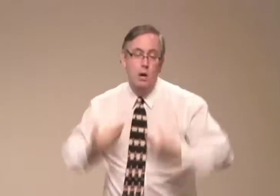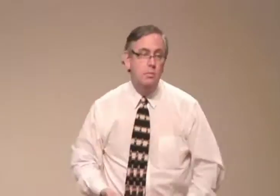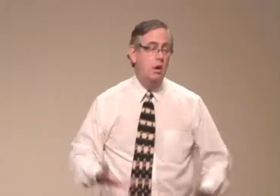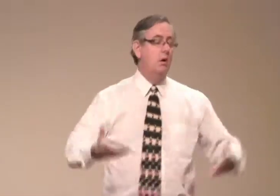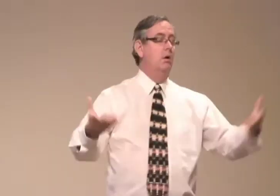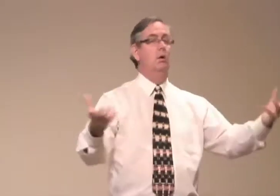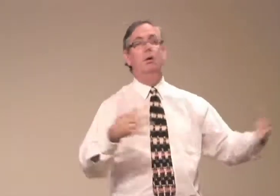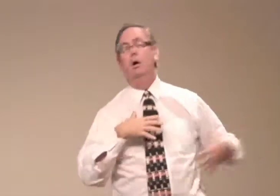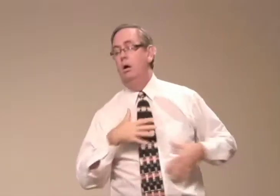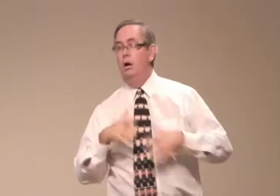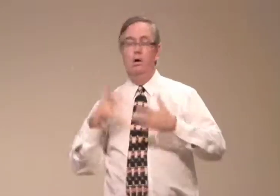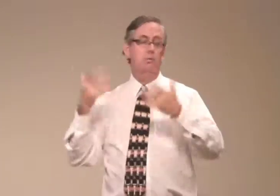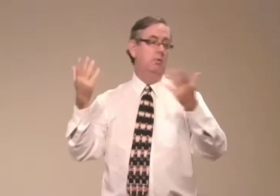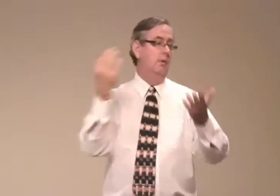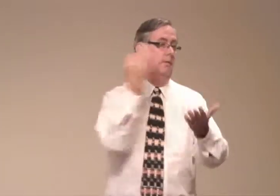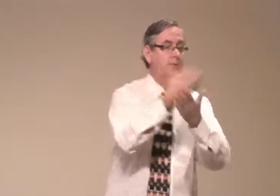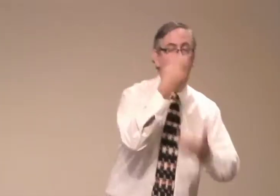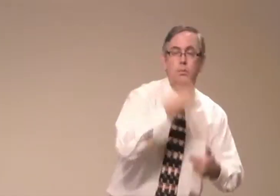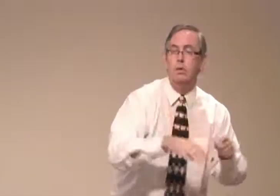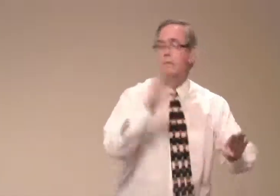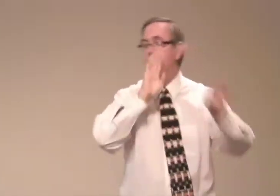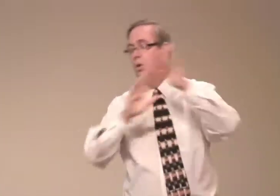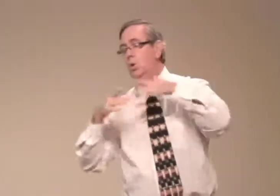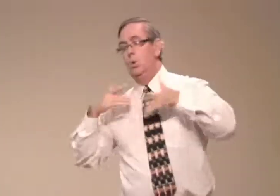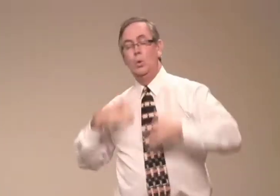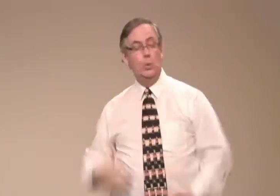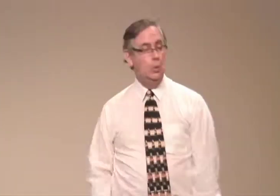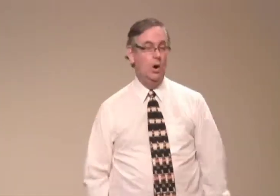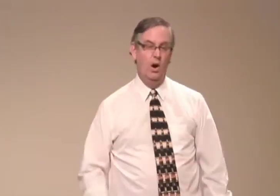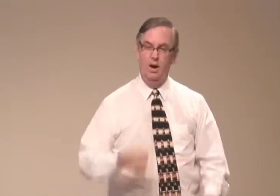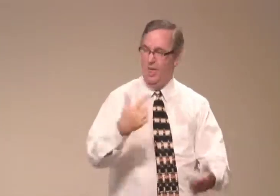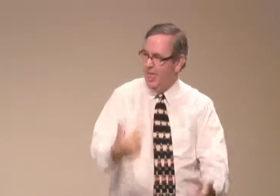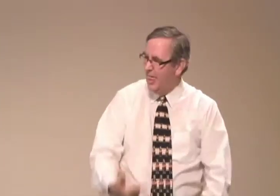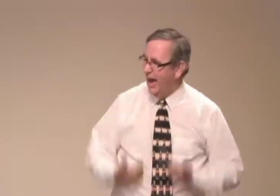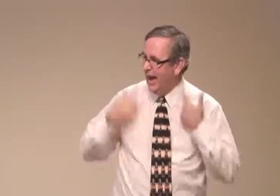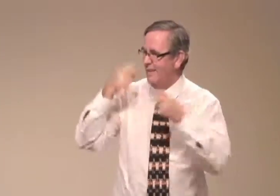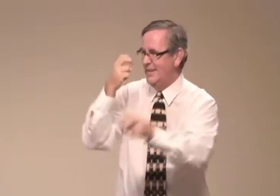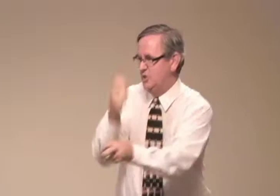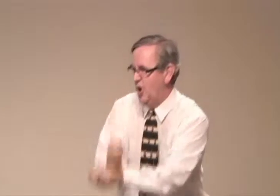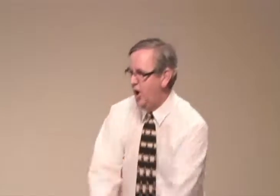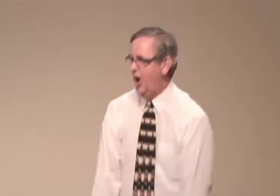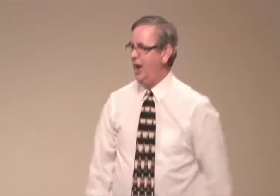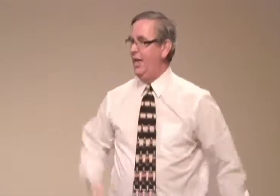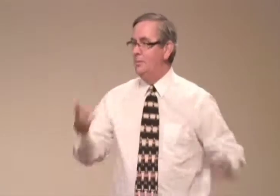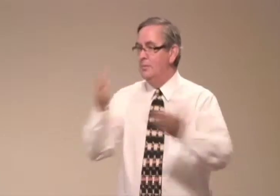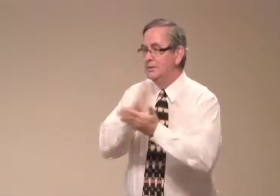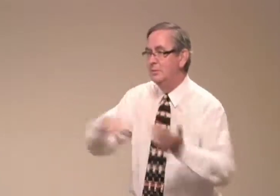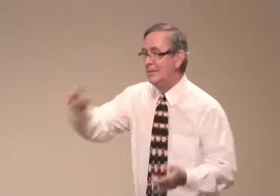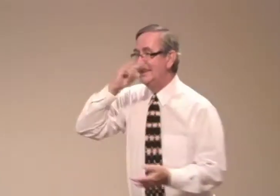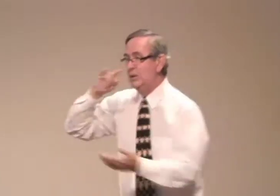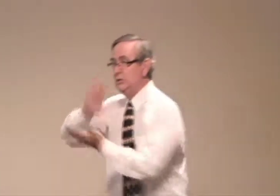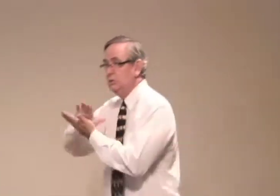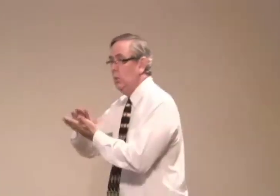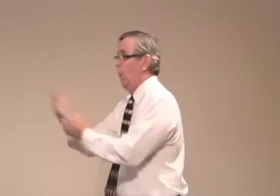changing right now. Things are not going well. Maybe you've got financial problems or some other difficulty. Life is hard.